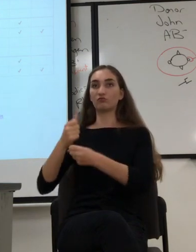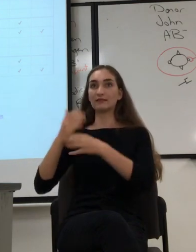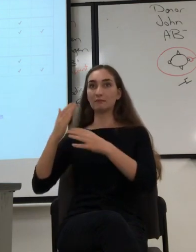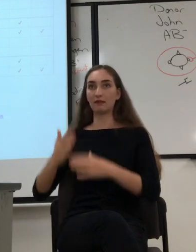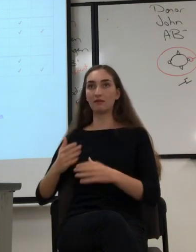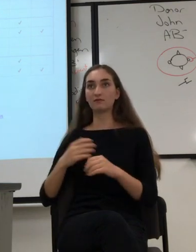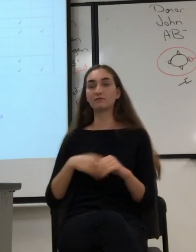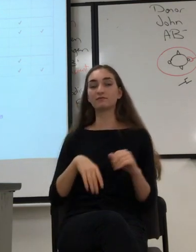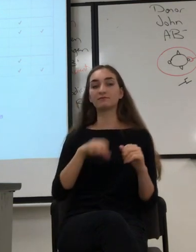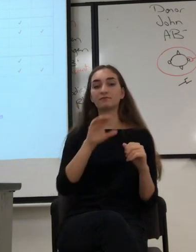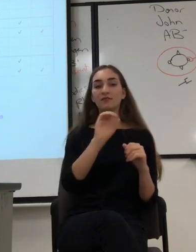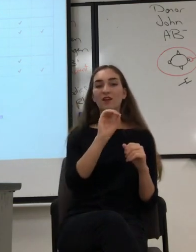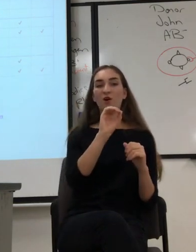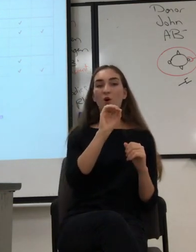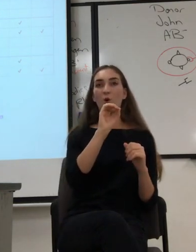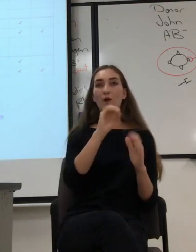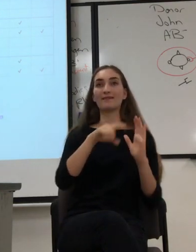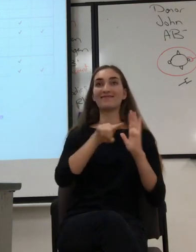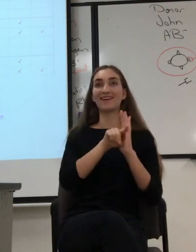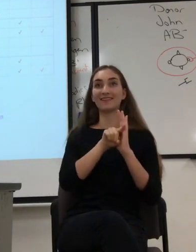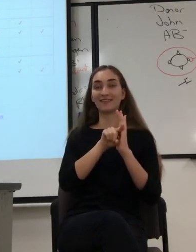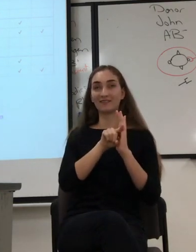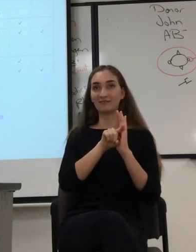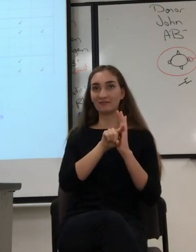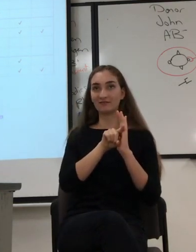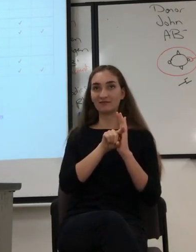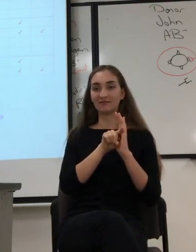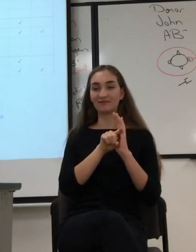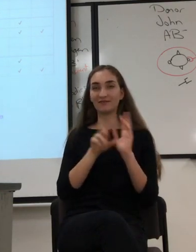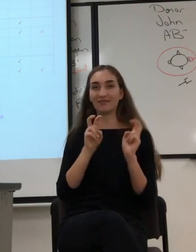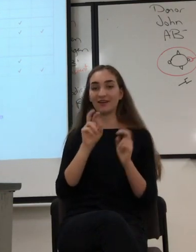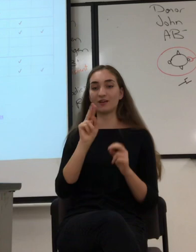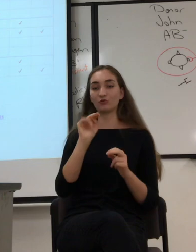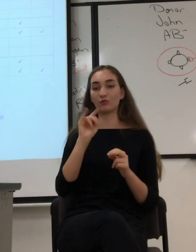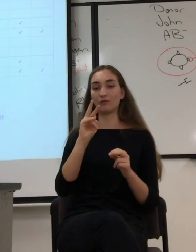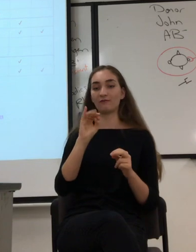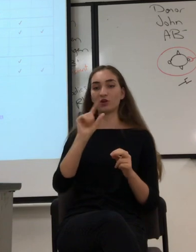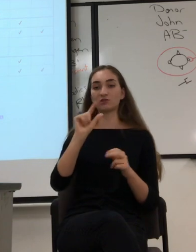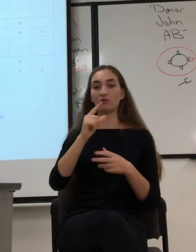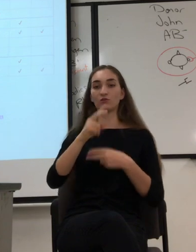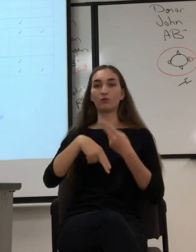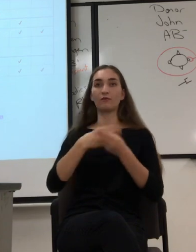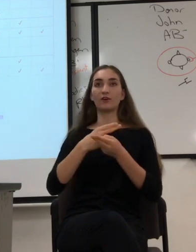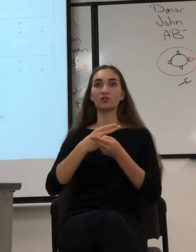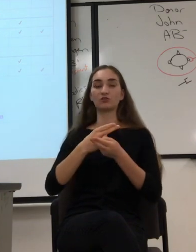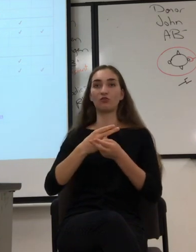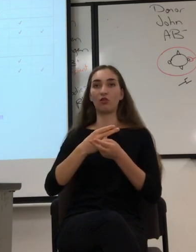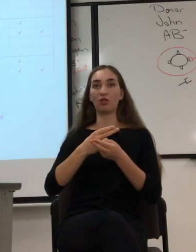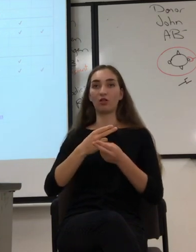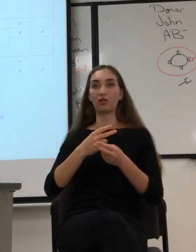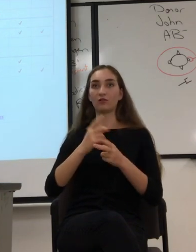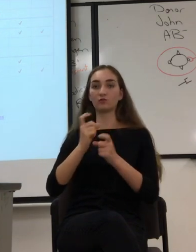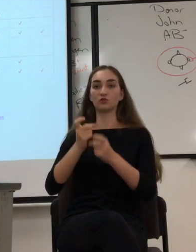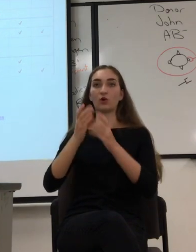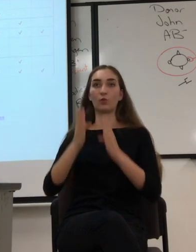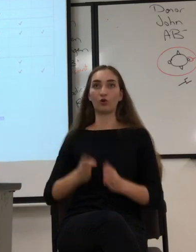Universal donor. Donor. Doesn't show it there. Here's O neg. Can donate to all of these types,